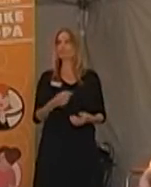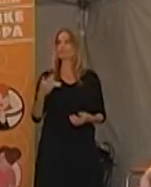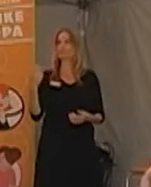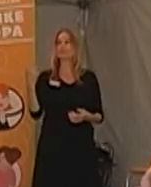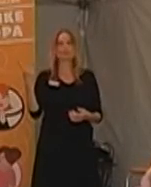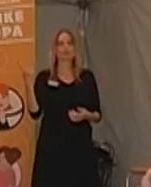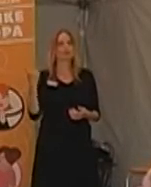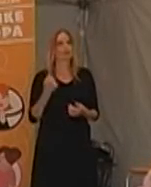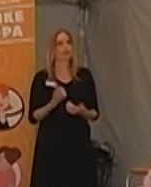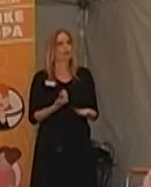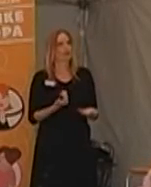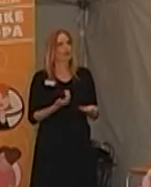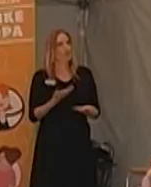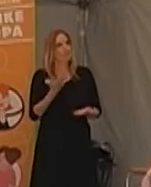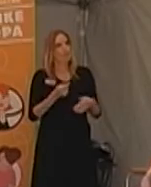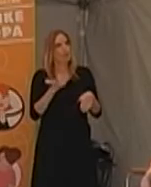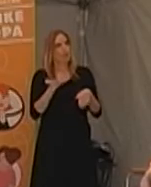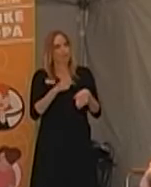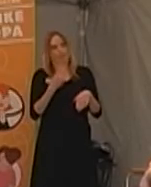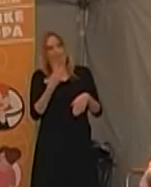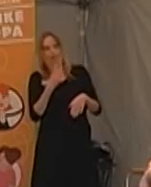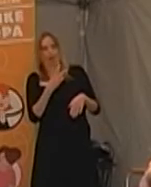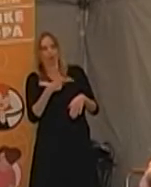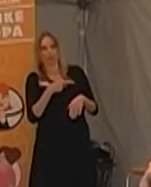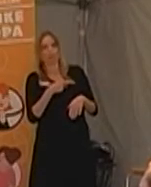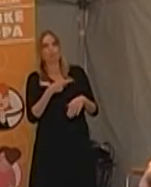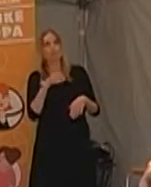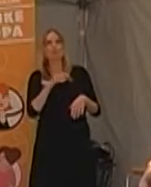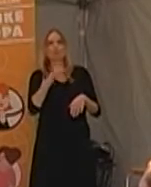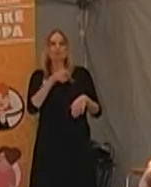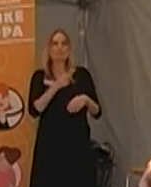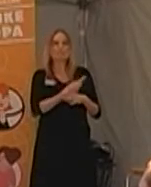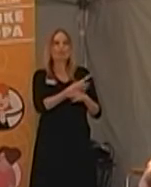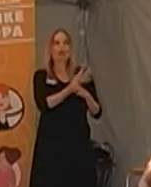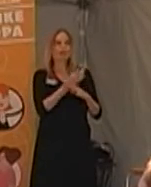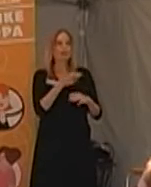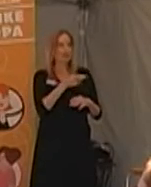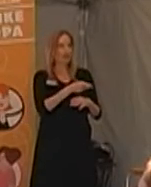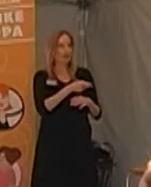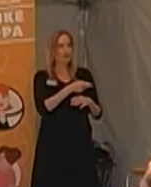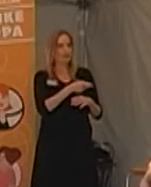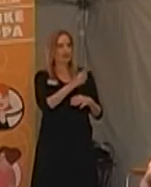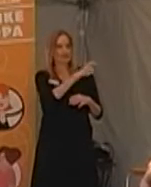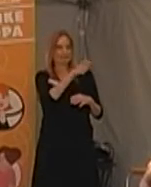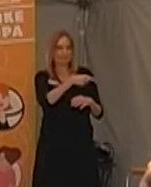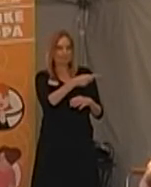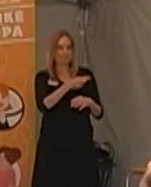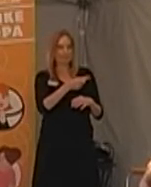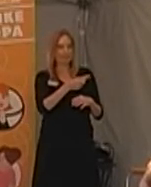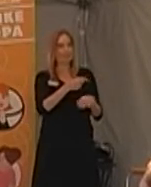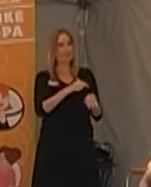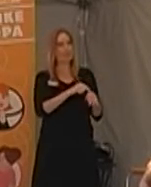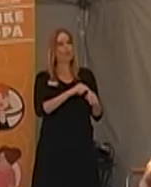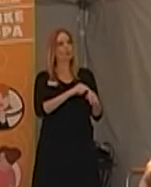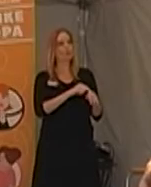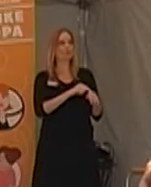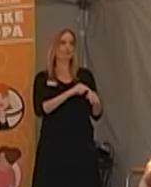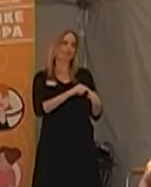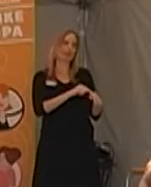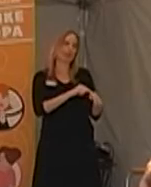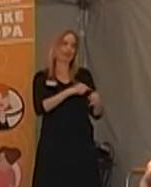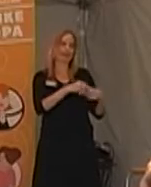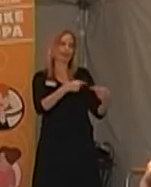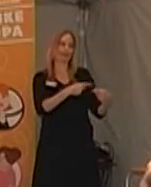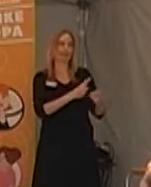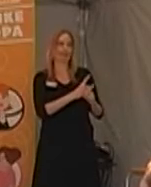may seem from the outside looking in that Scandinavians are somehow genetically predisposed to be